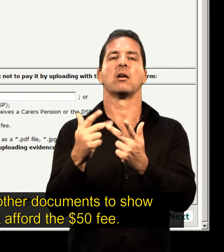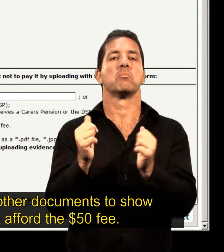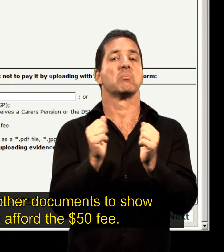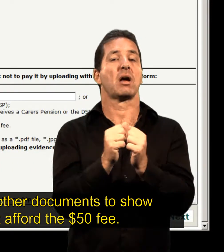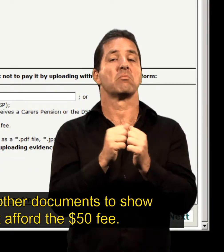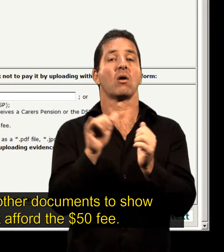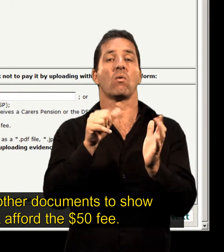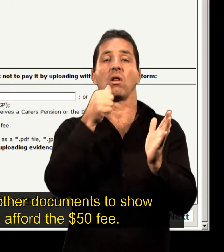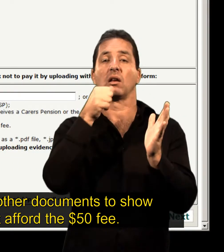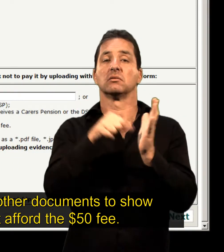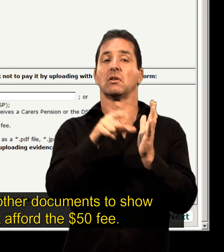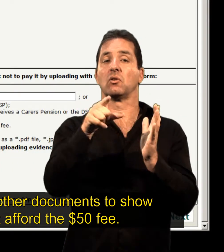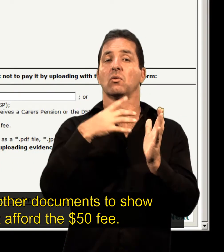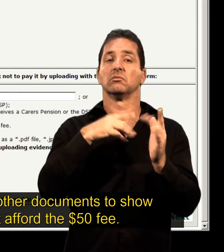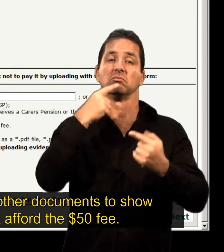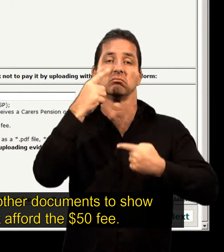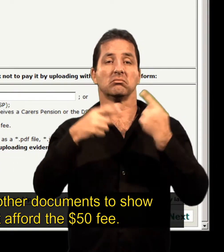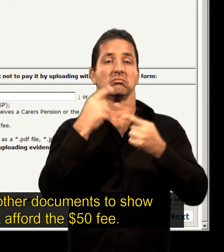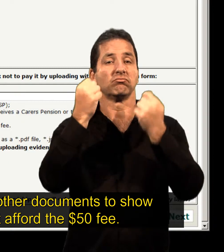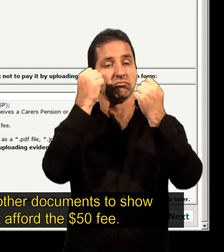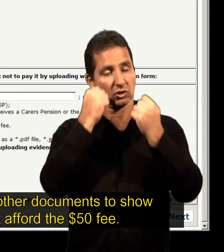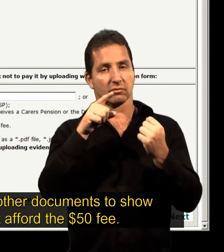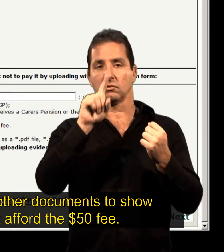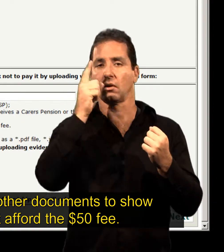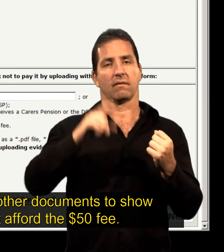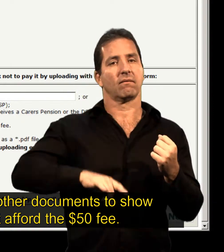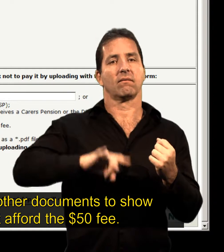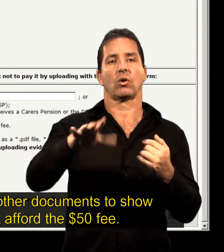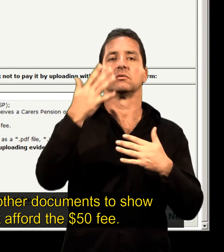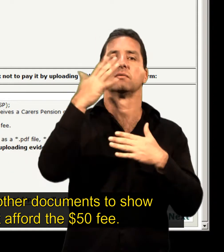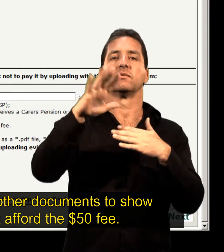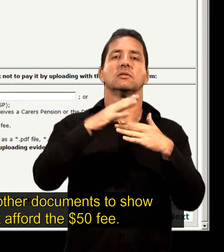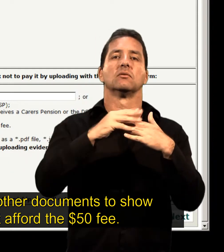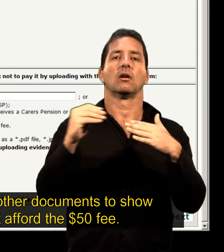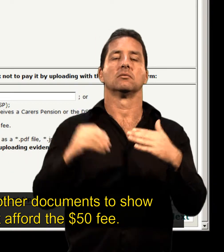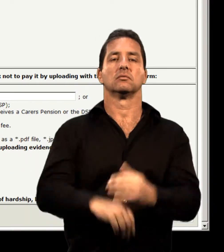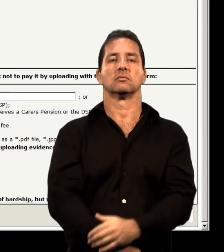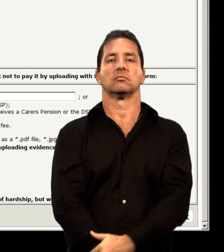Or you can provide other documents to show that you cannot afford the $50 fee.